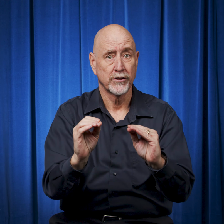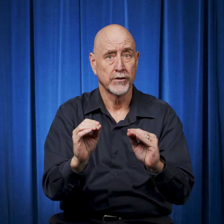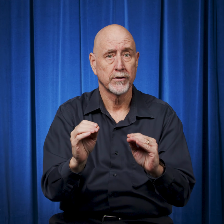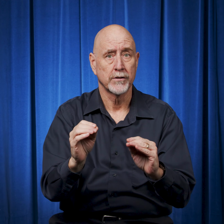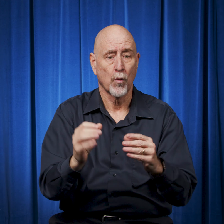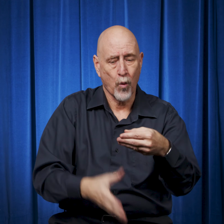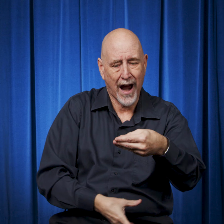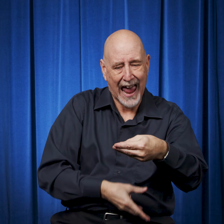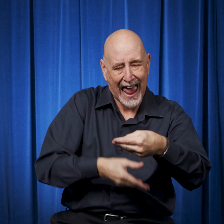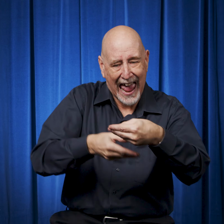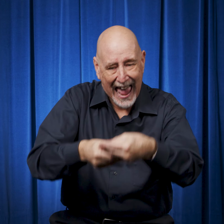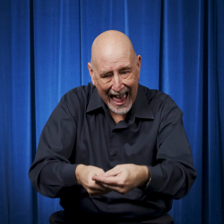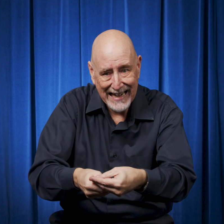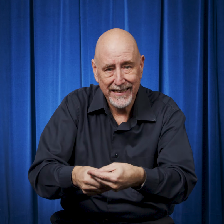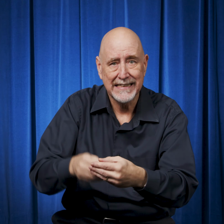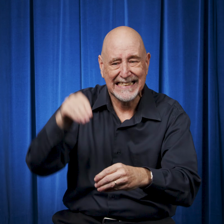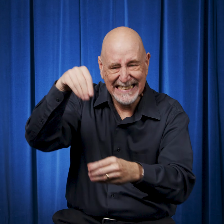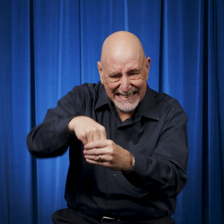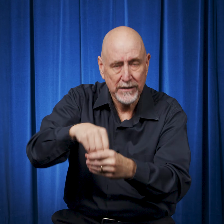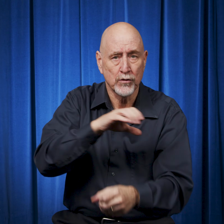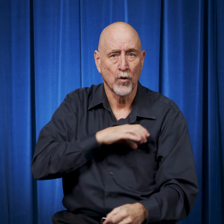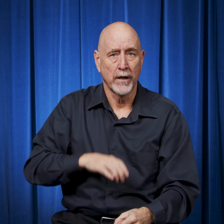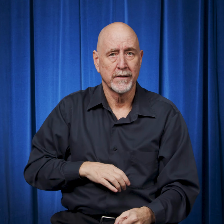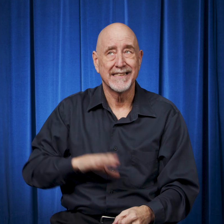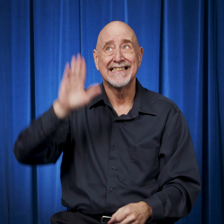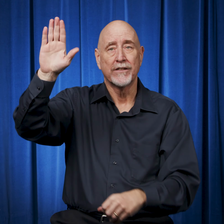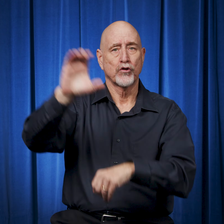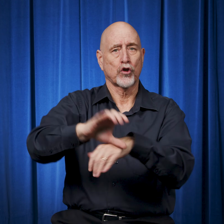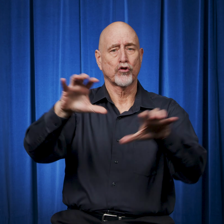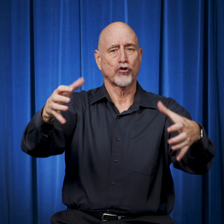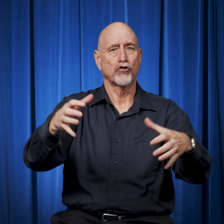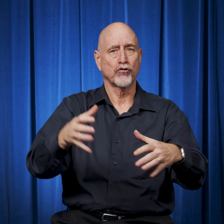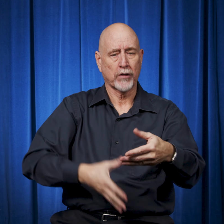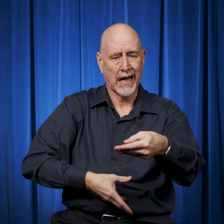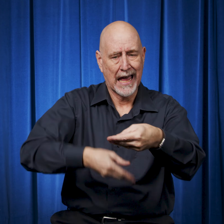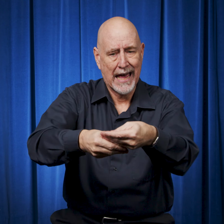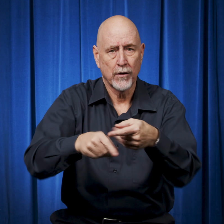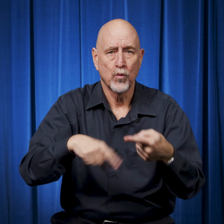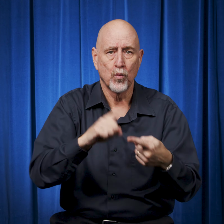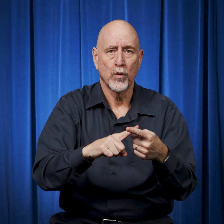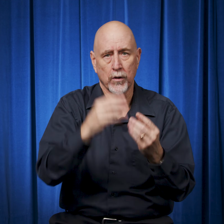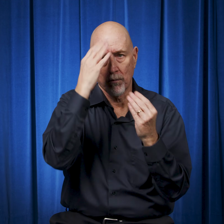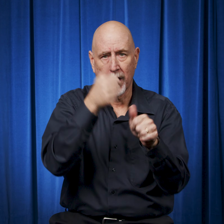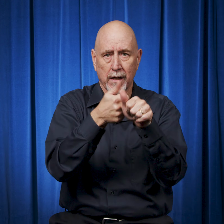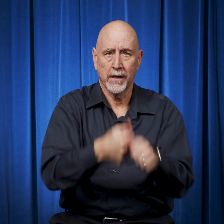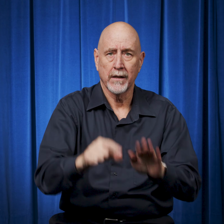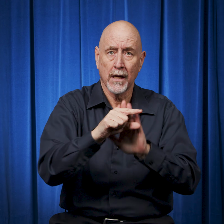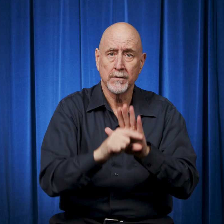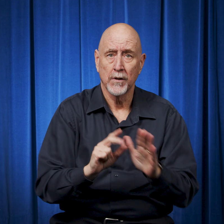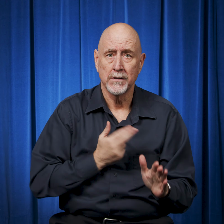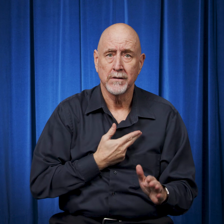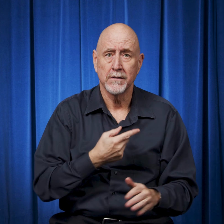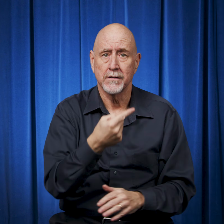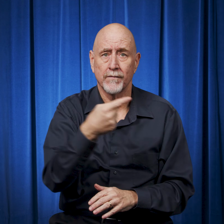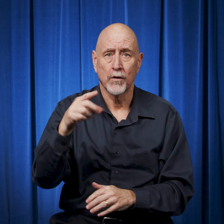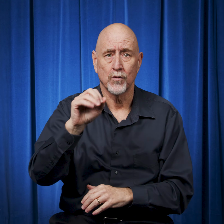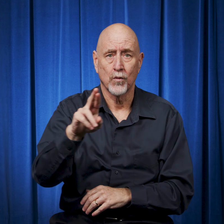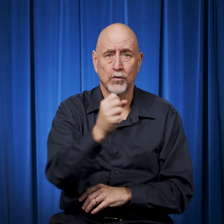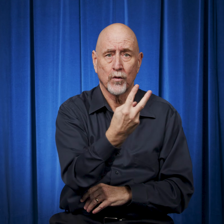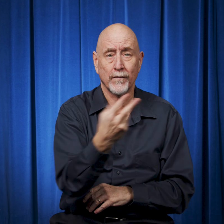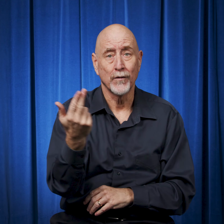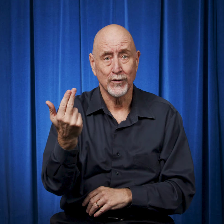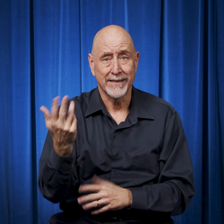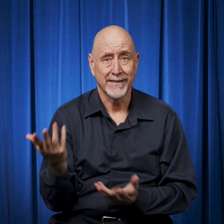added into Christ, that is, into the church, upon our obedience to the gospel. 1 Corinthians 12, verse